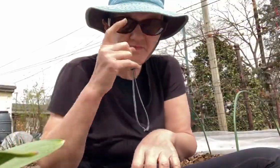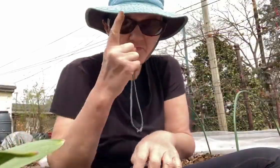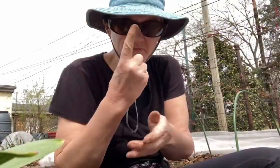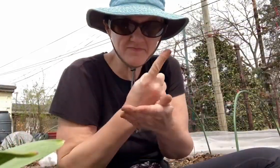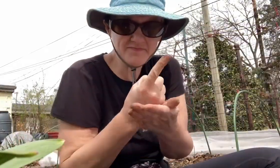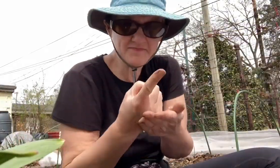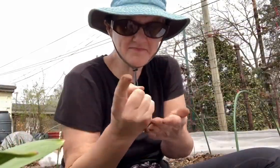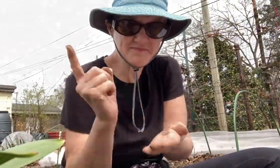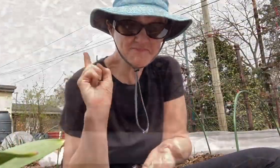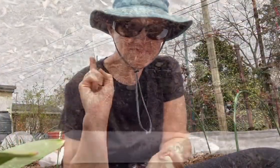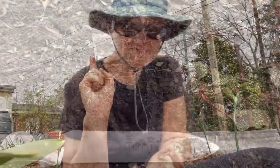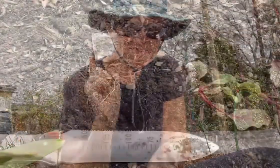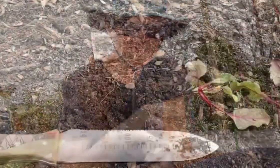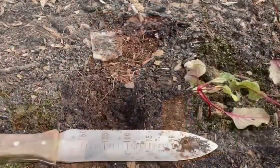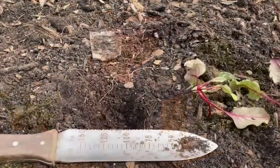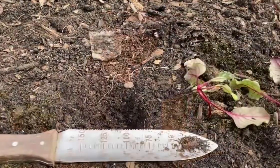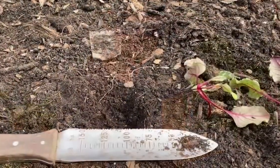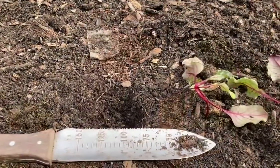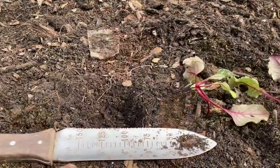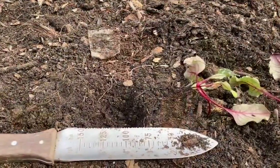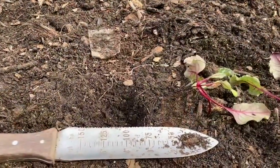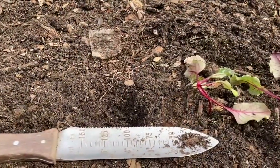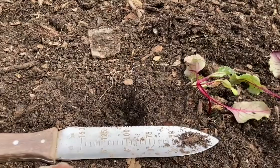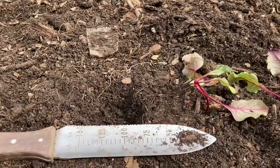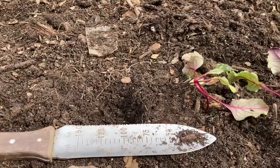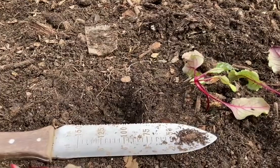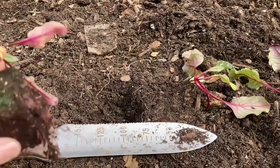And I started hardening these off last week.